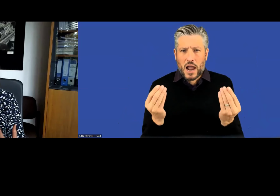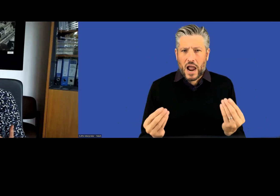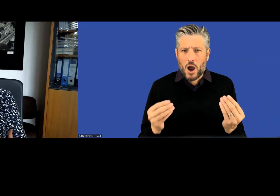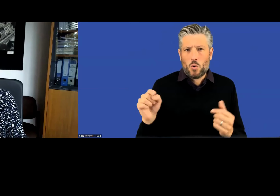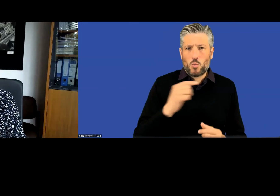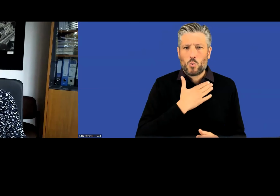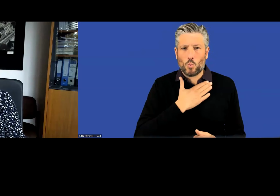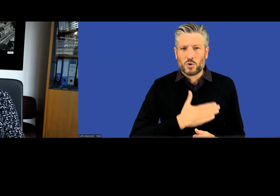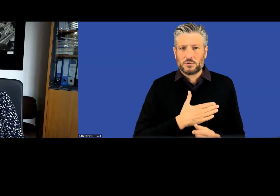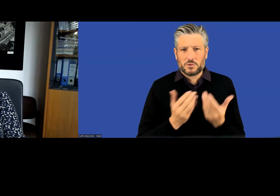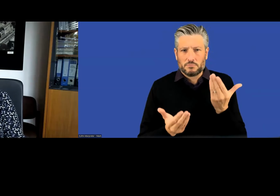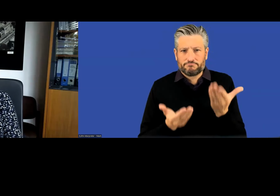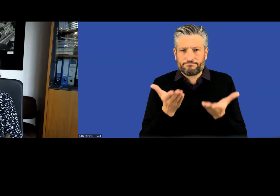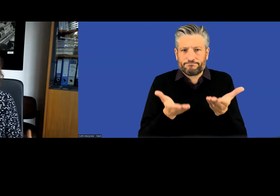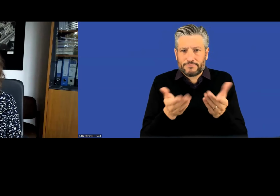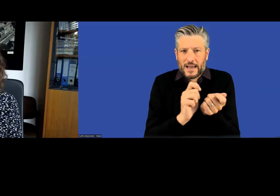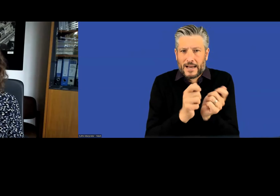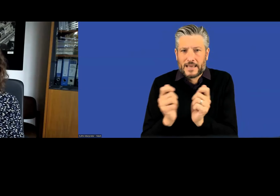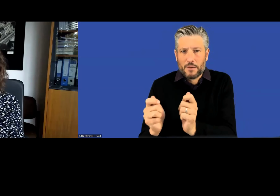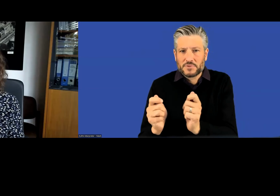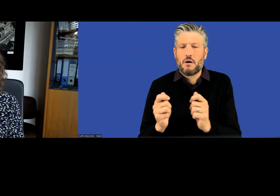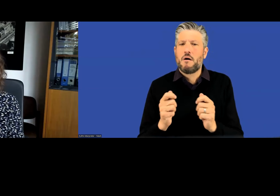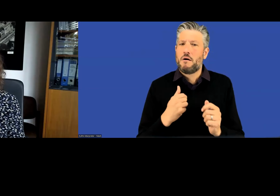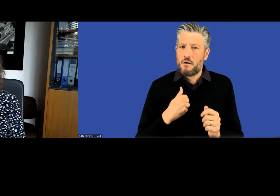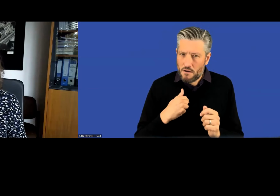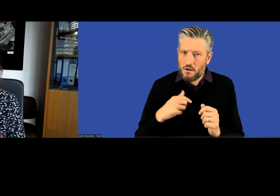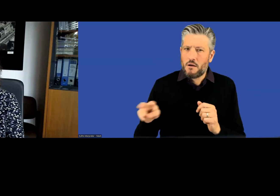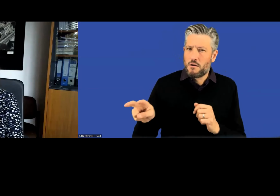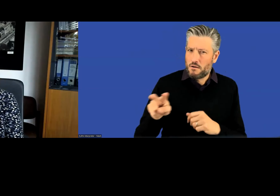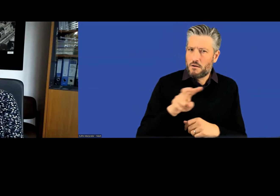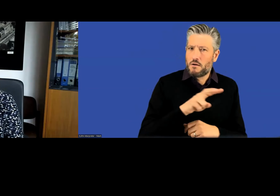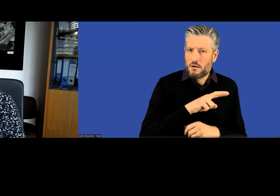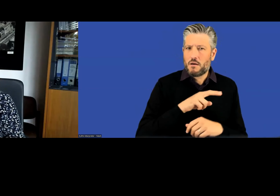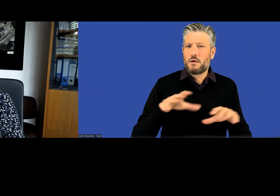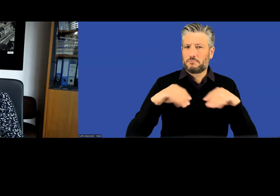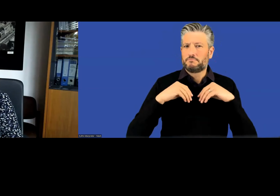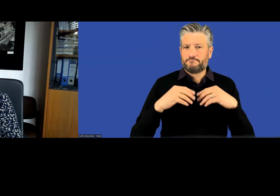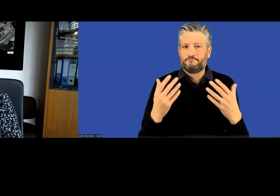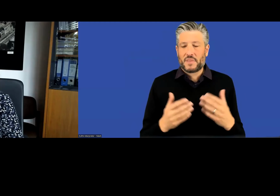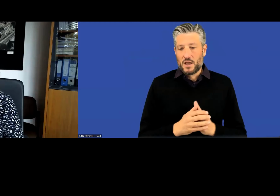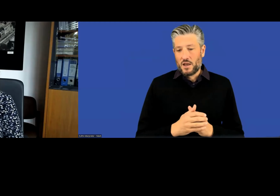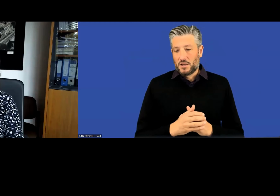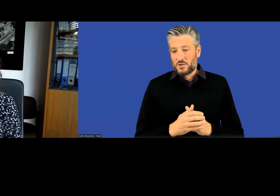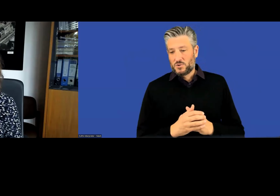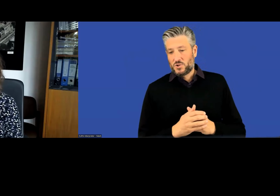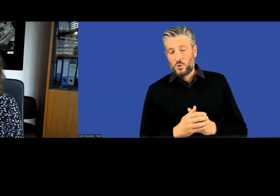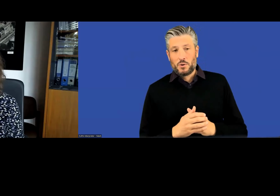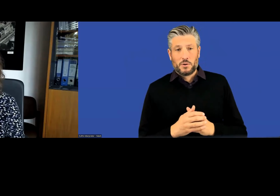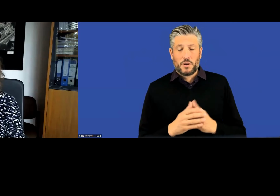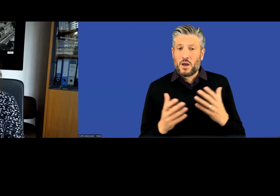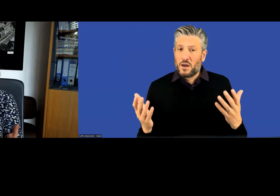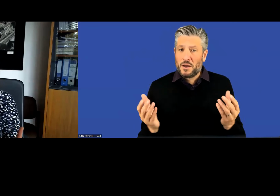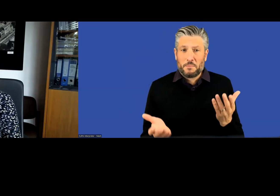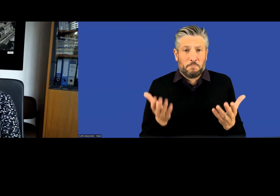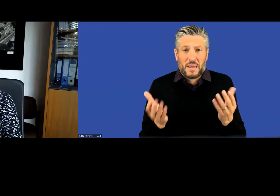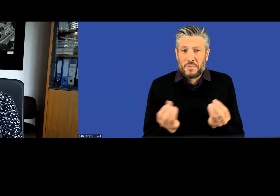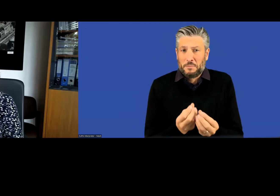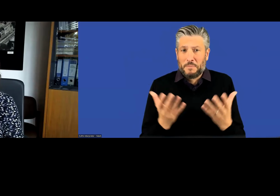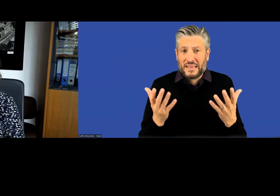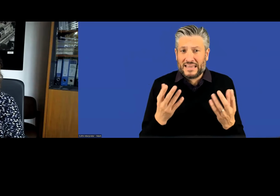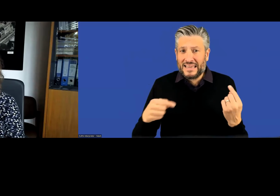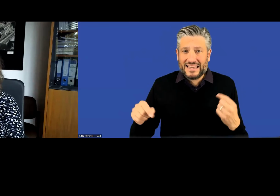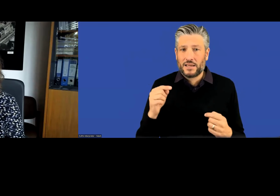just as recordings of live performances in cinema quality offer the experience to many who can't travel or can't afford to travel, like the